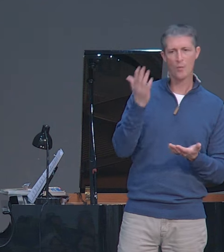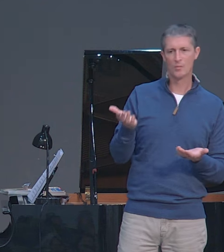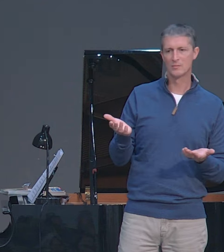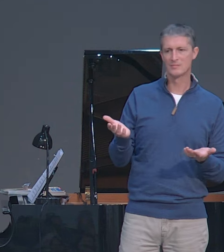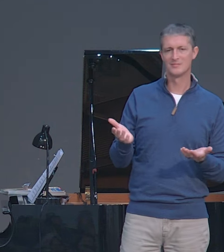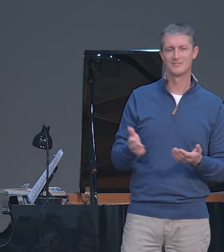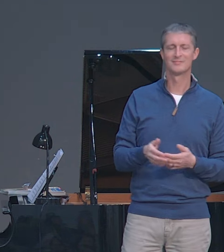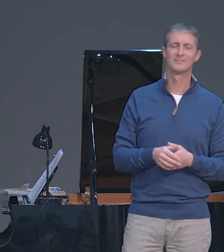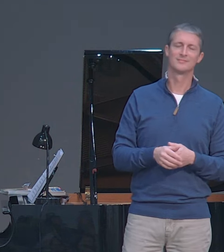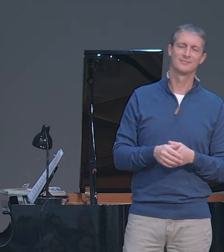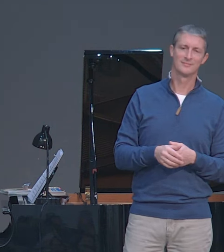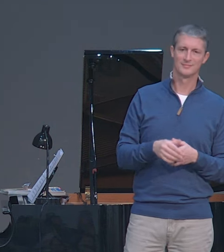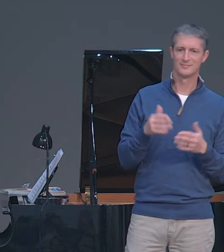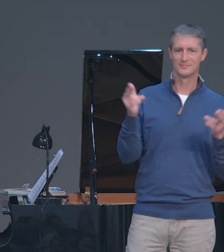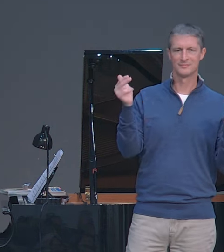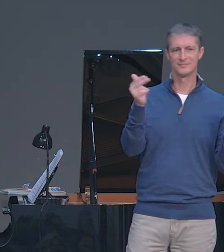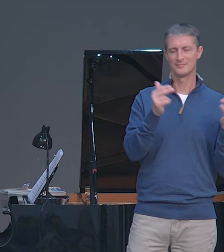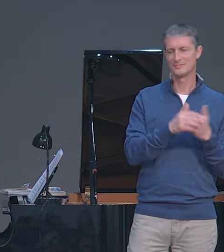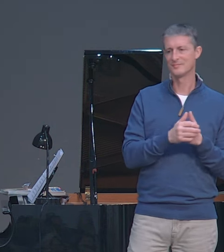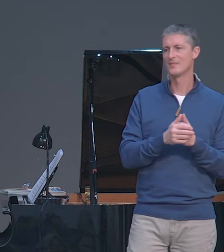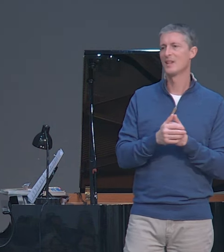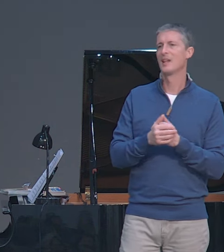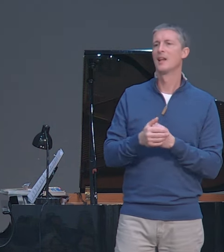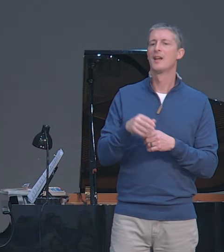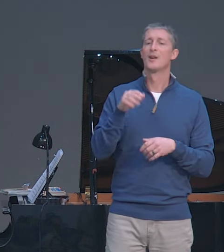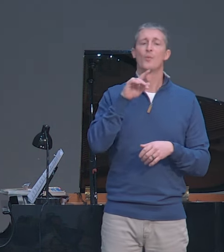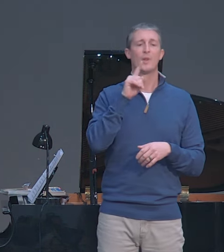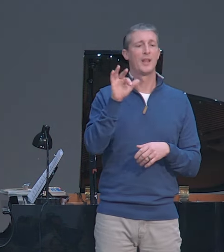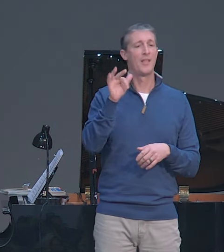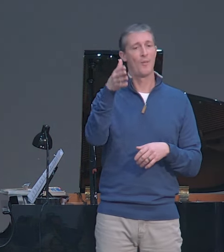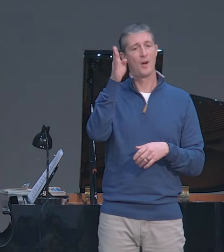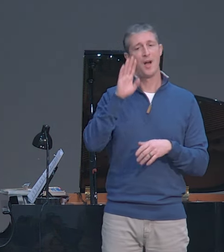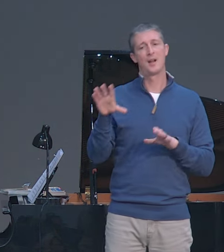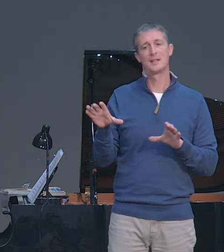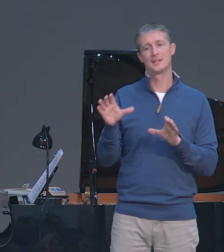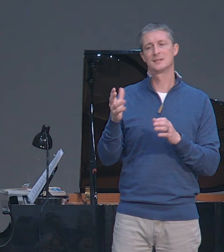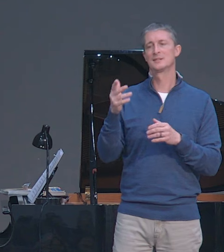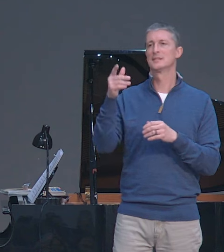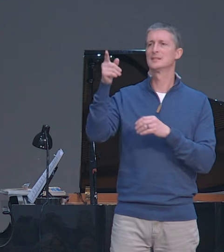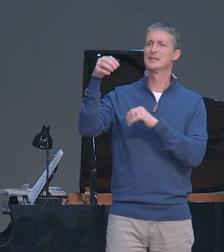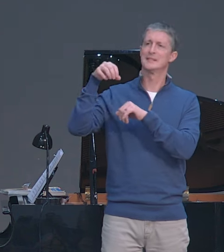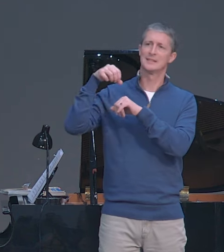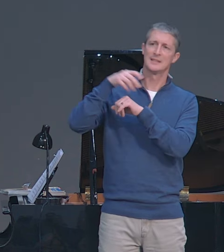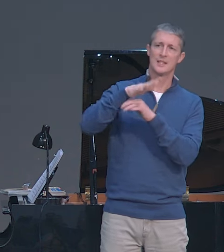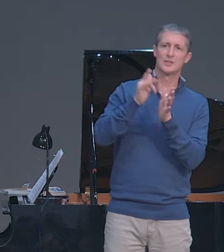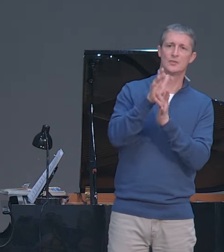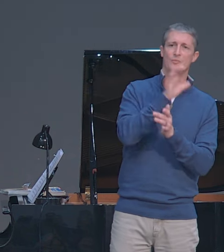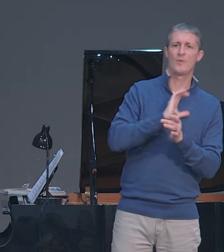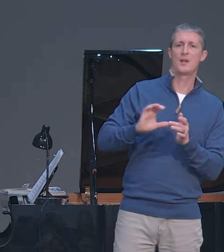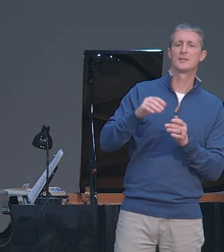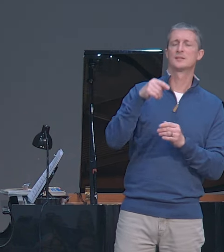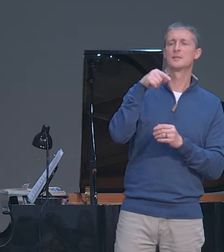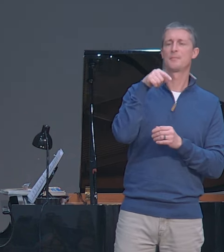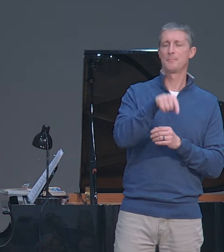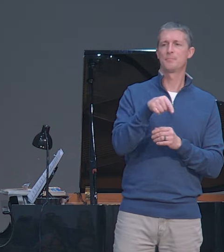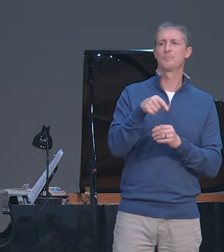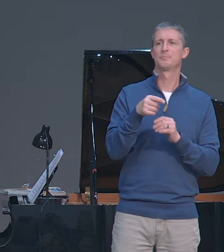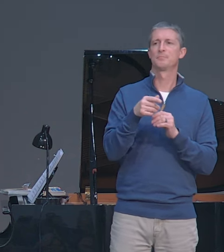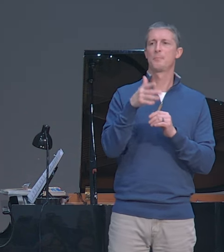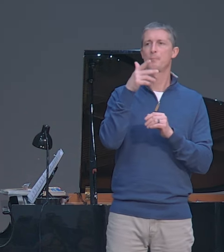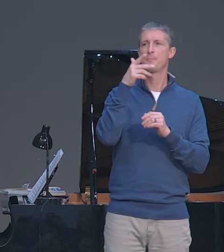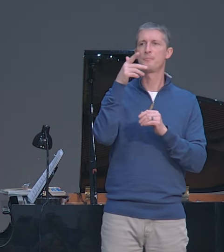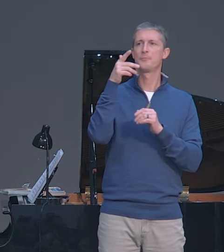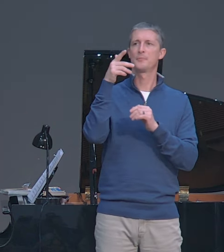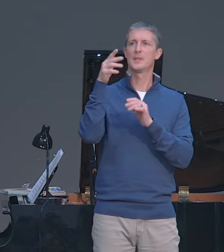That's actually what God was doing in sending Jesus Christ. Through his perfect life and his brutal death and his glorious resurrection,